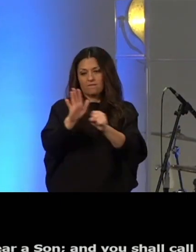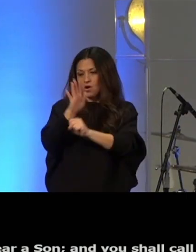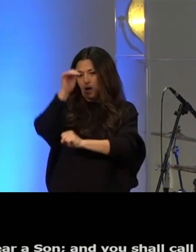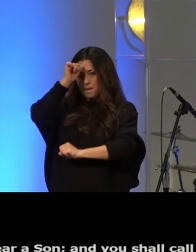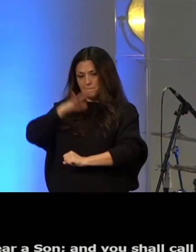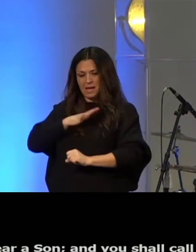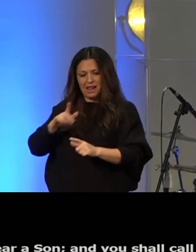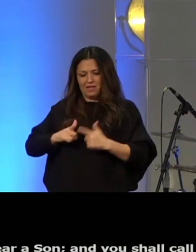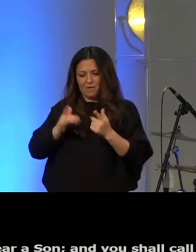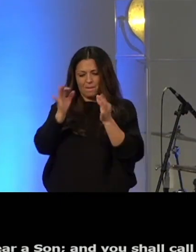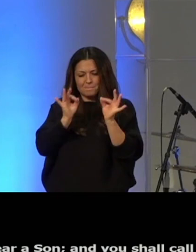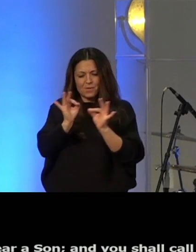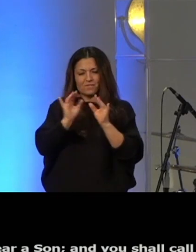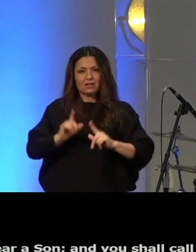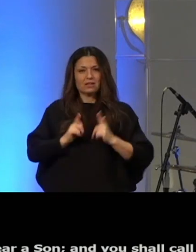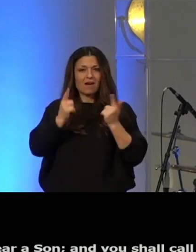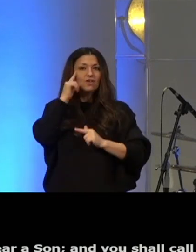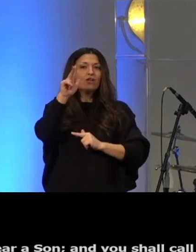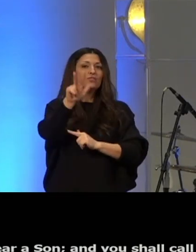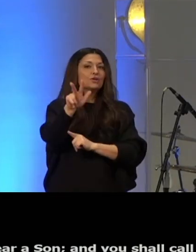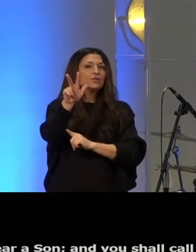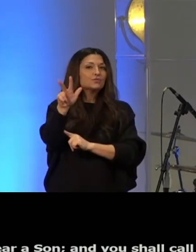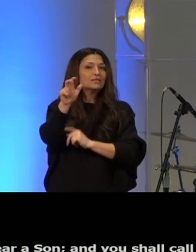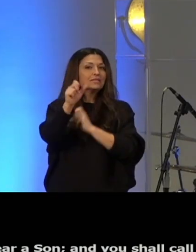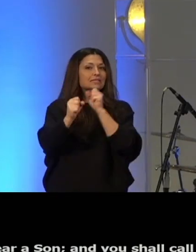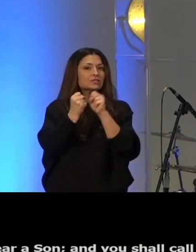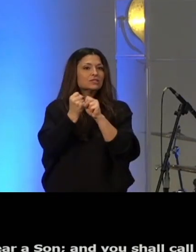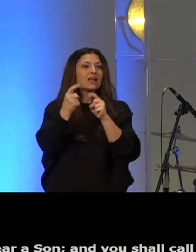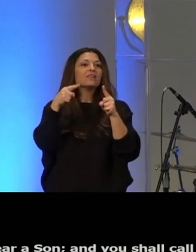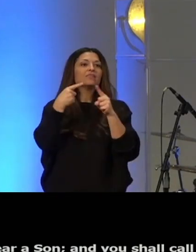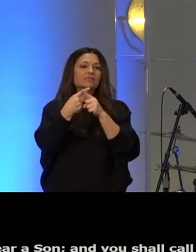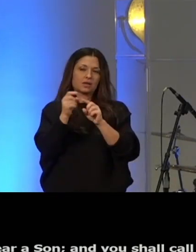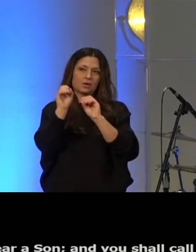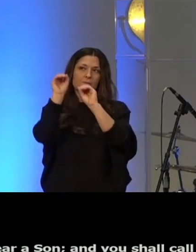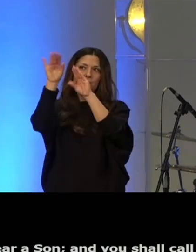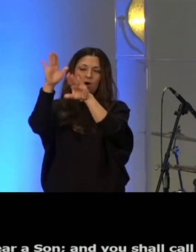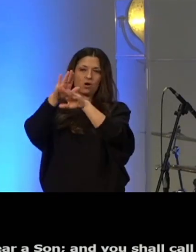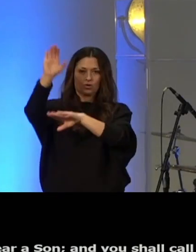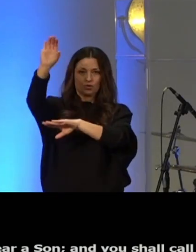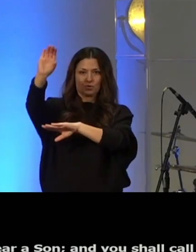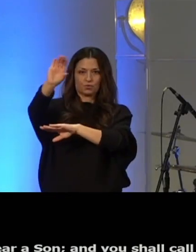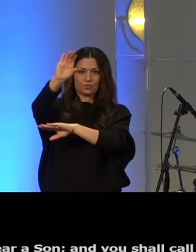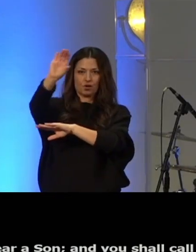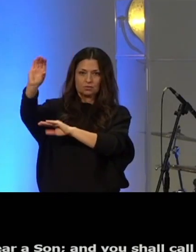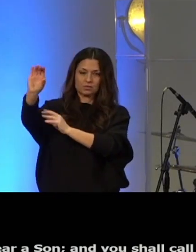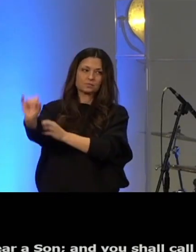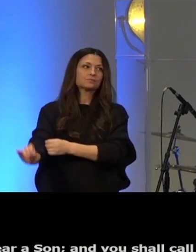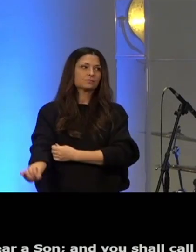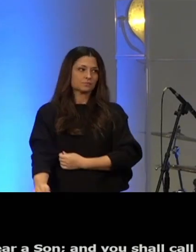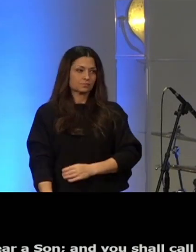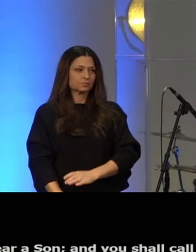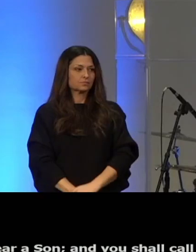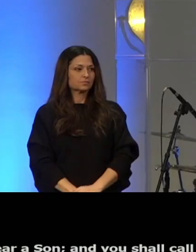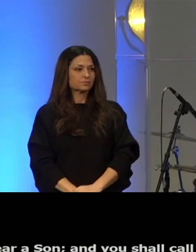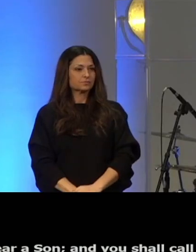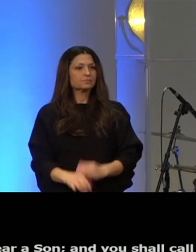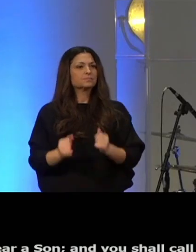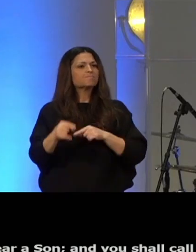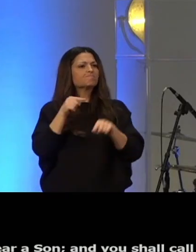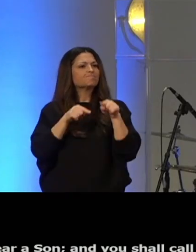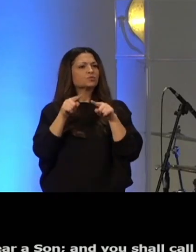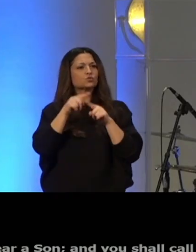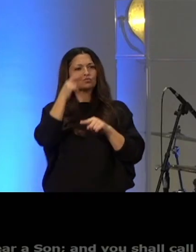perfect life for 33 years, and then he was placed on a cross. He was placed on a cross. Back to